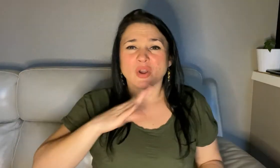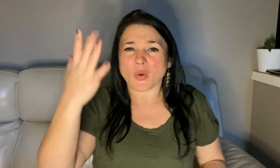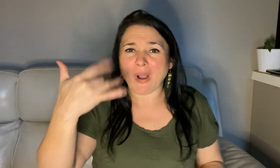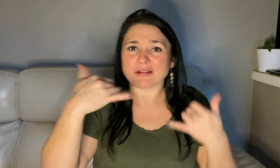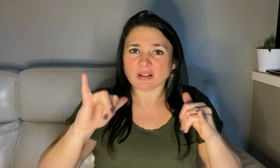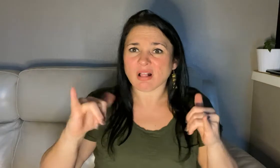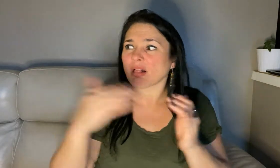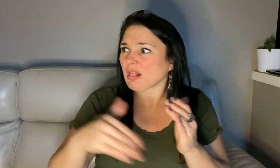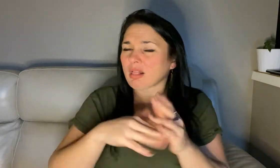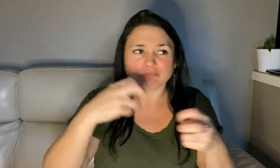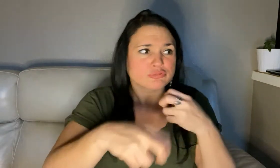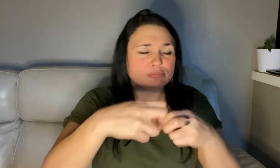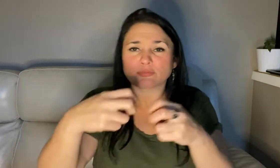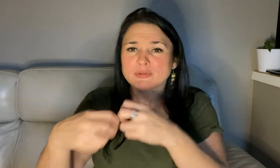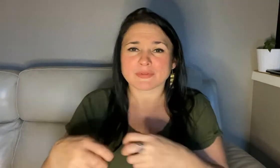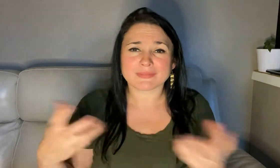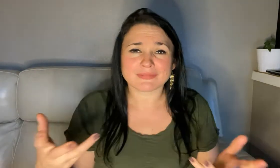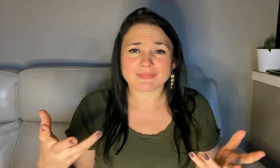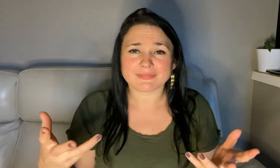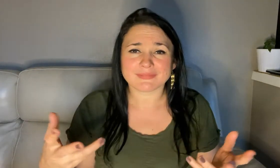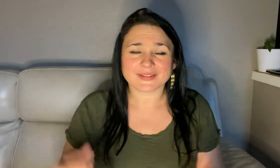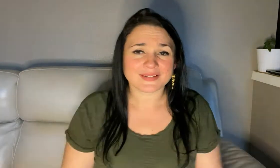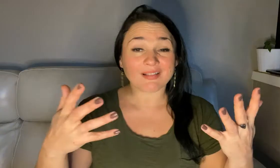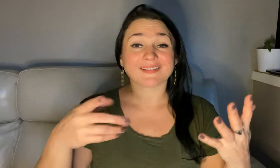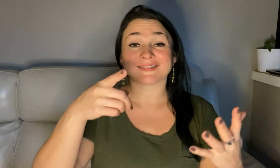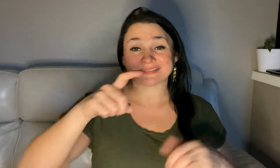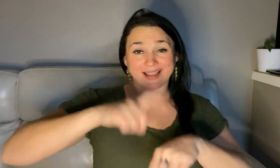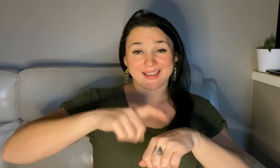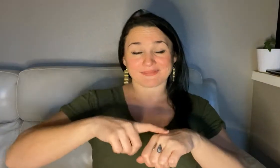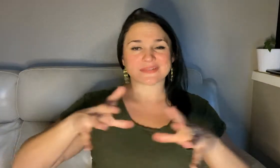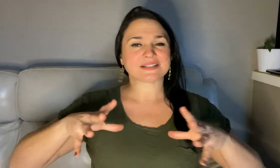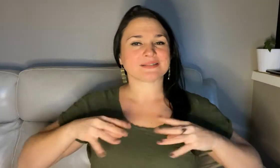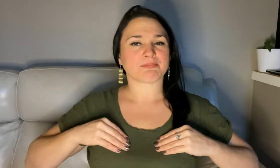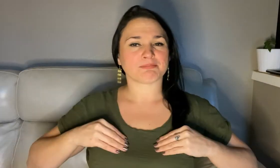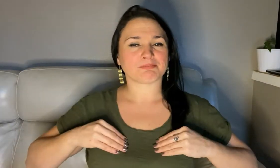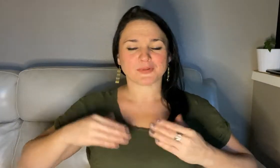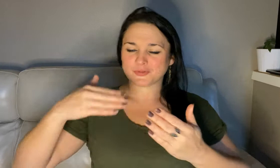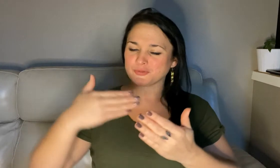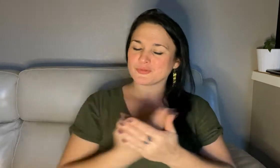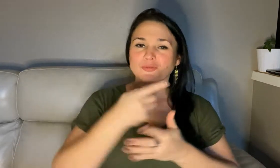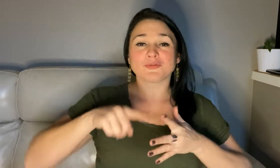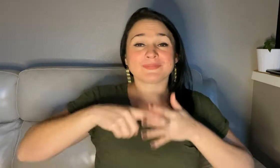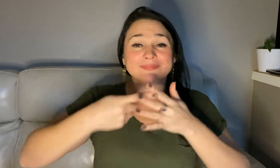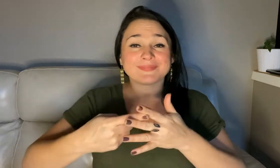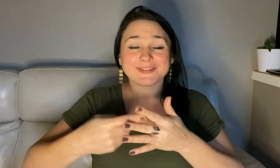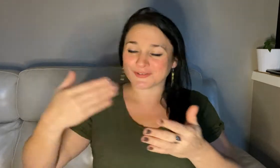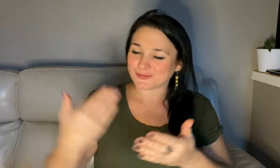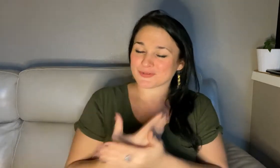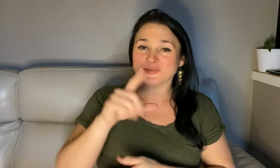keep being a problem and it's repeating? Well, it's time to accept the new beginning, this new